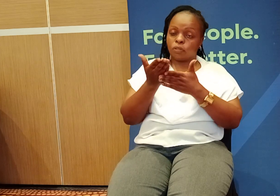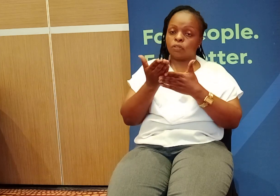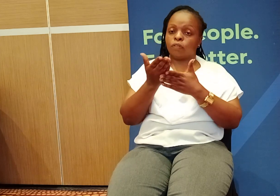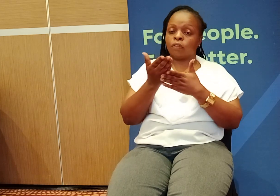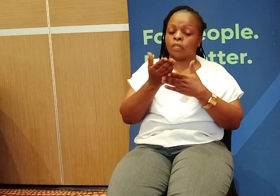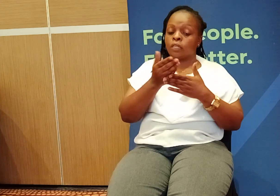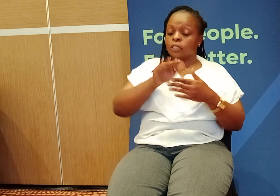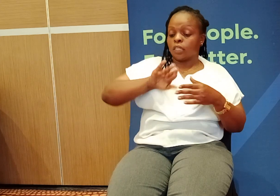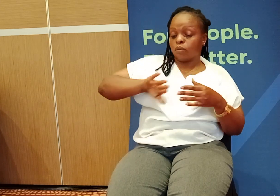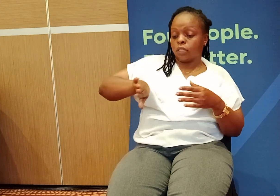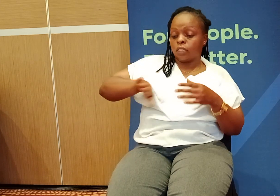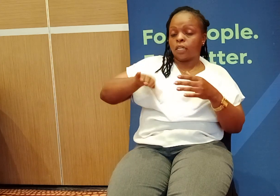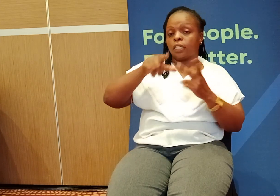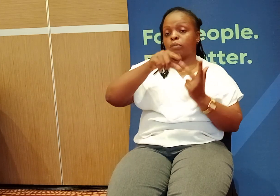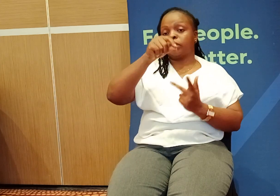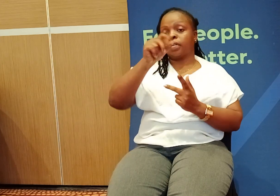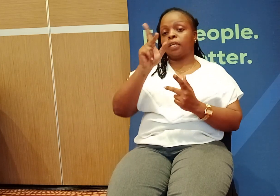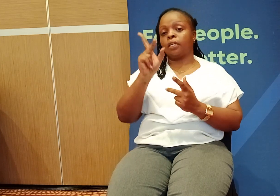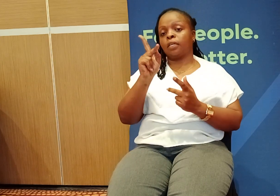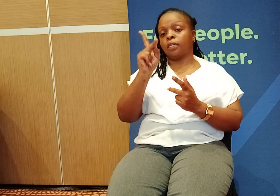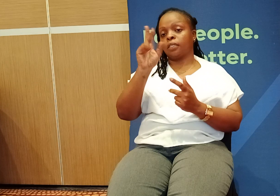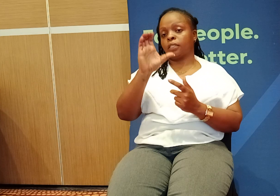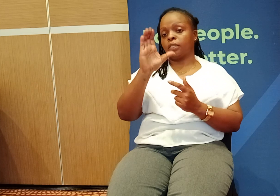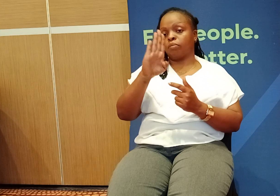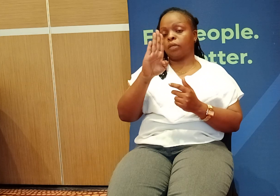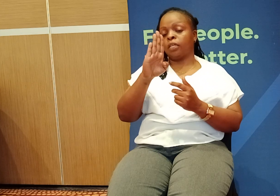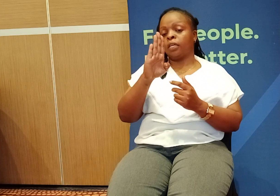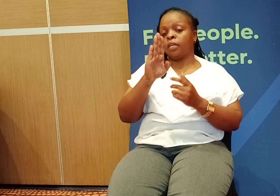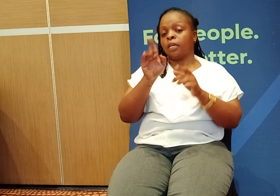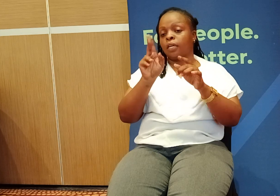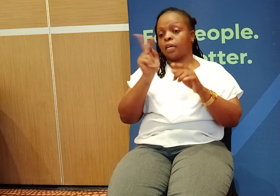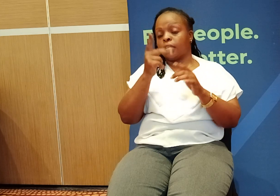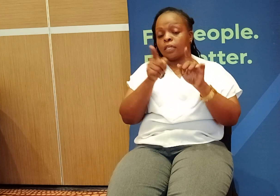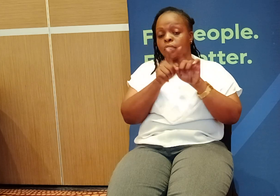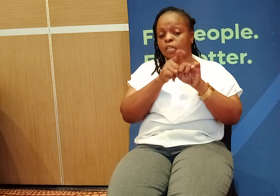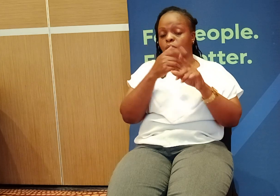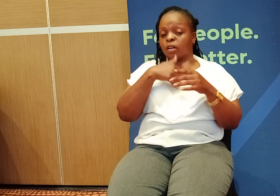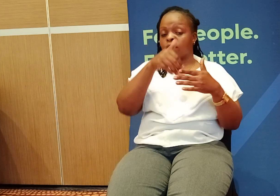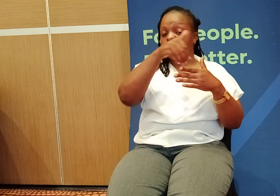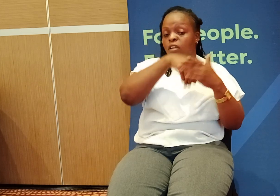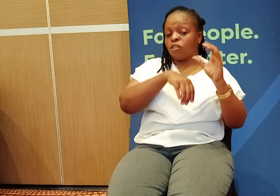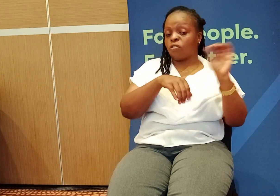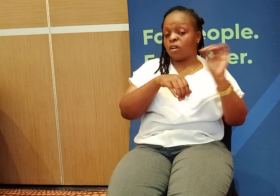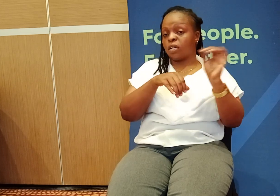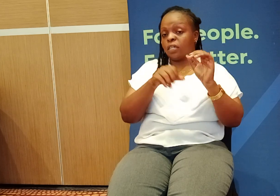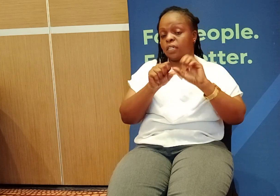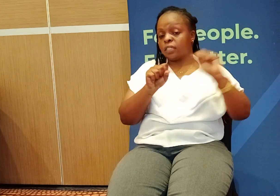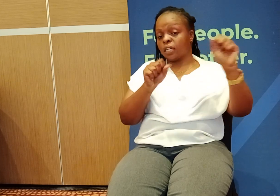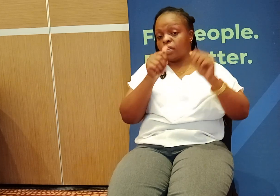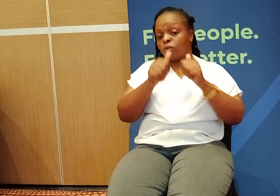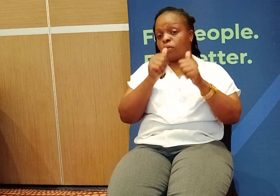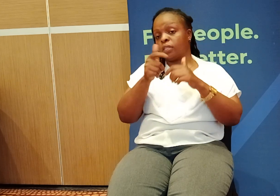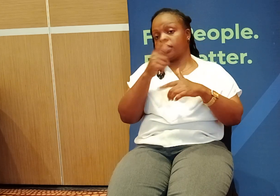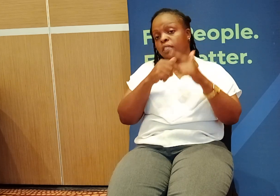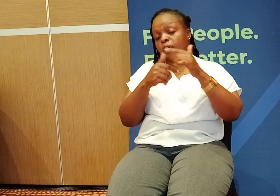subsidiaries, especially KCB Kenya, and there's the inorganic side that came out of the acquisition we did in DRC.